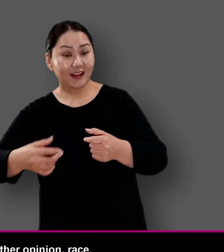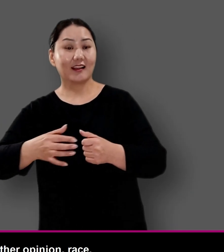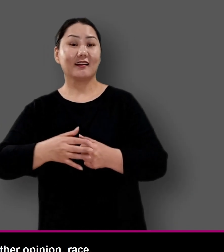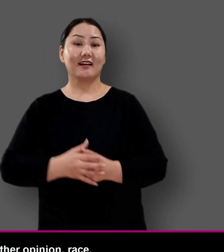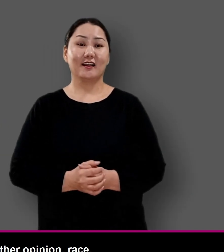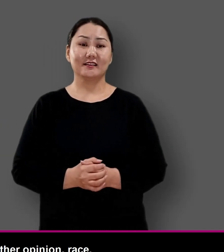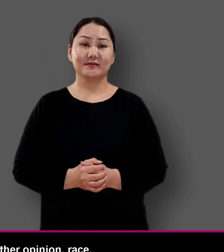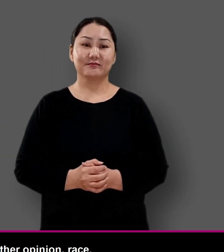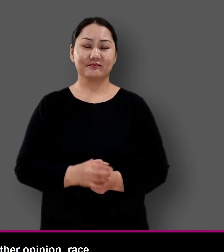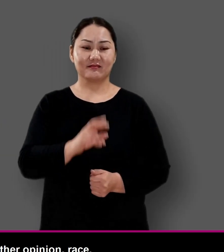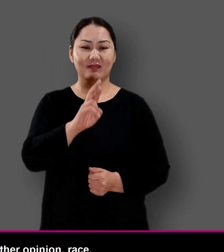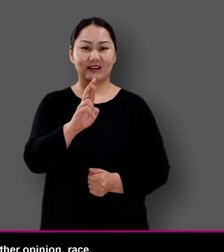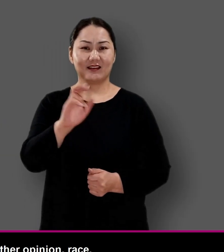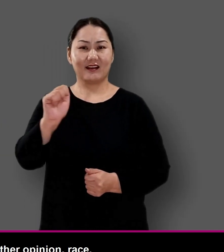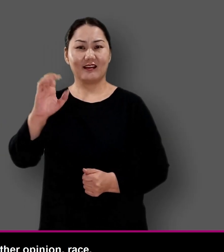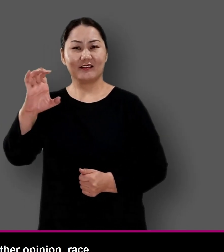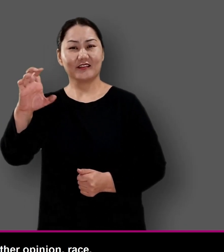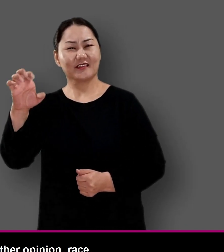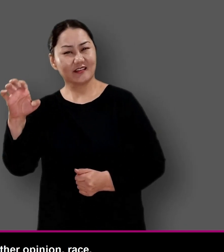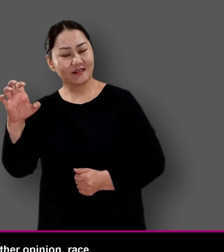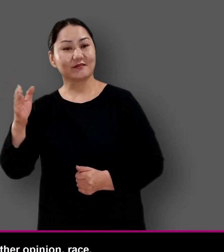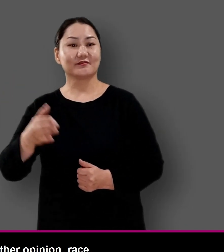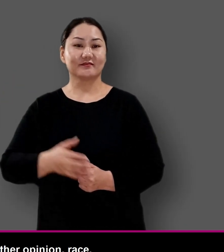political or other opinion, race,